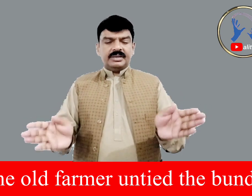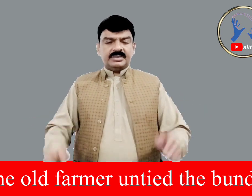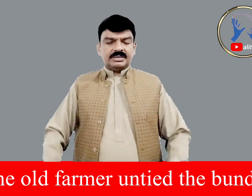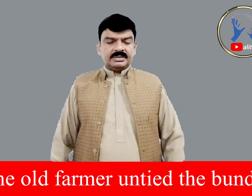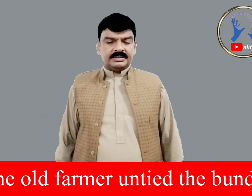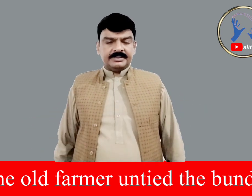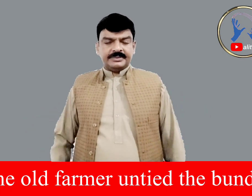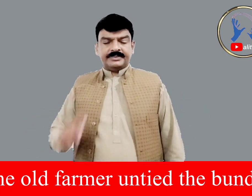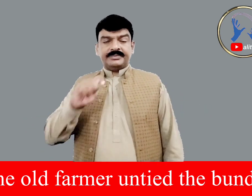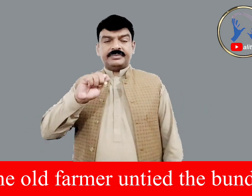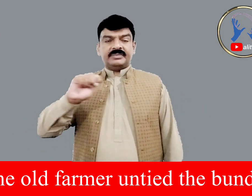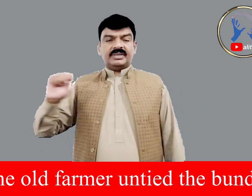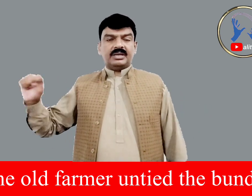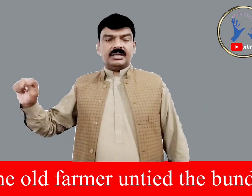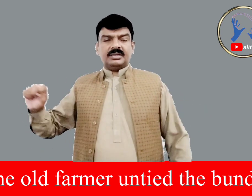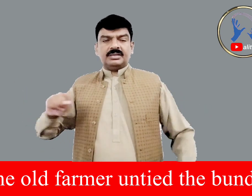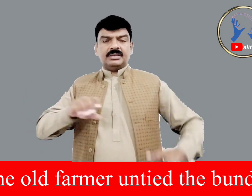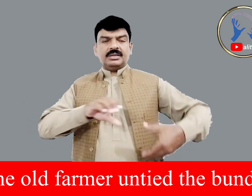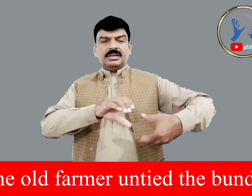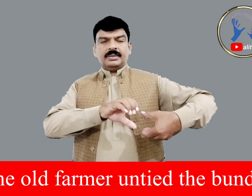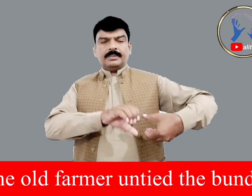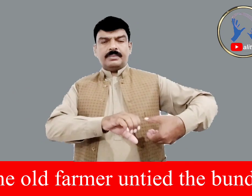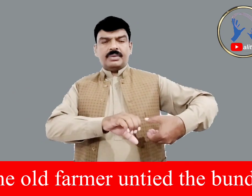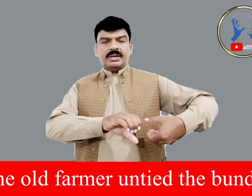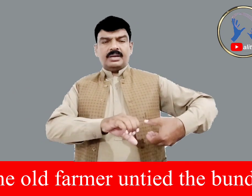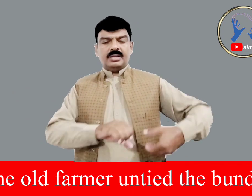untied the bundle